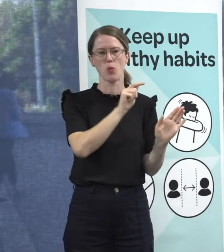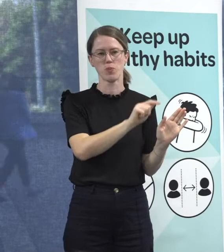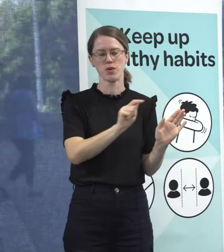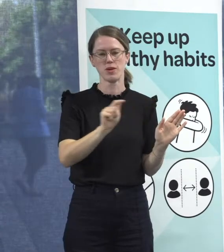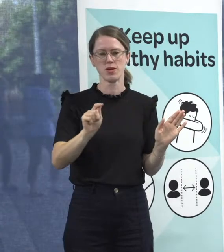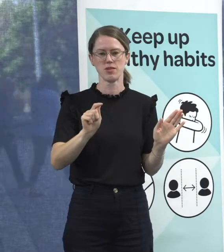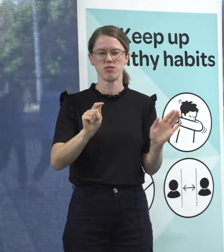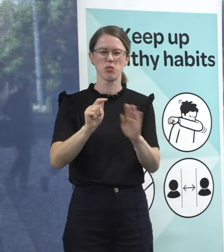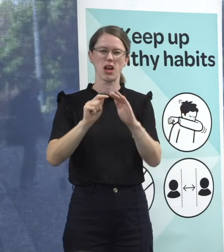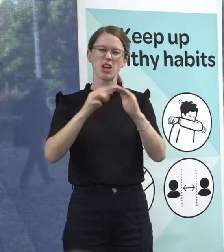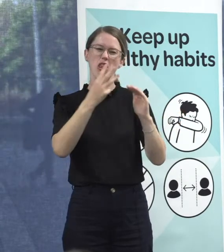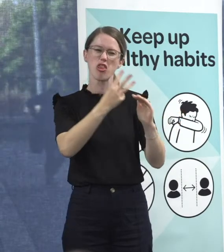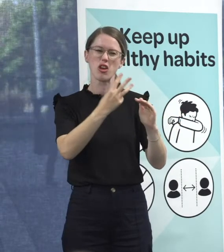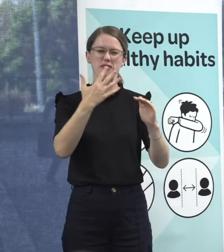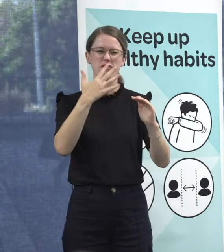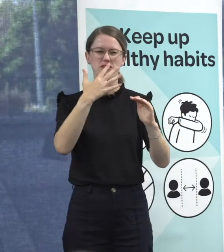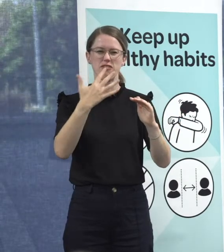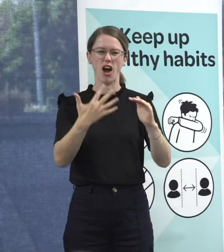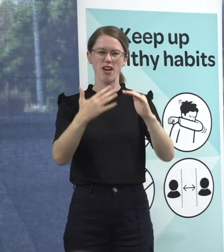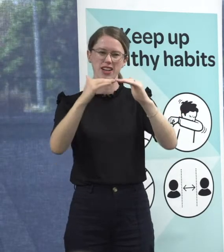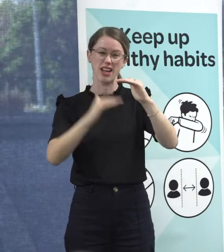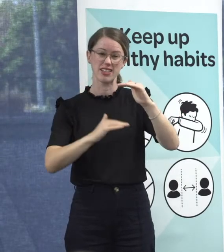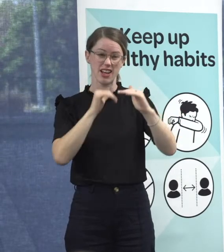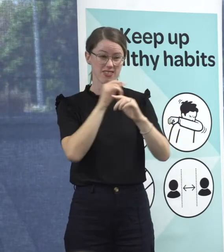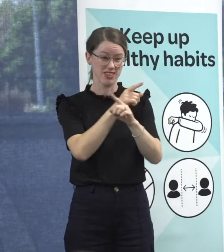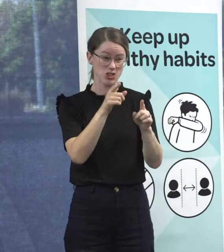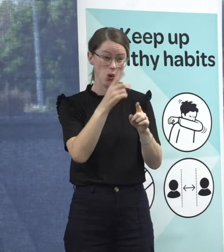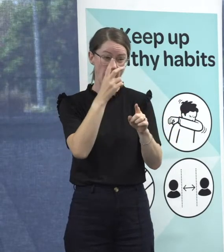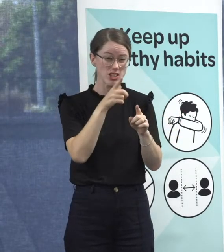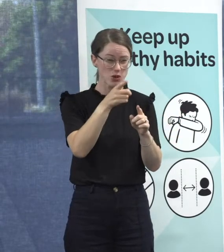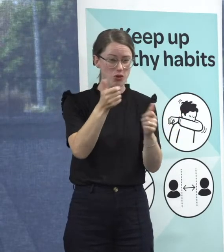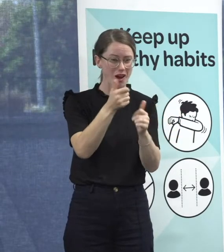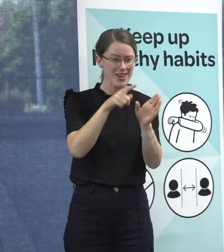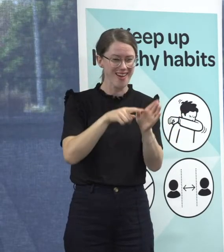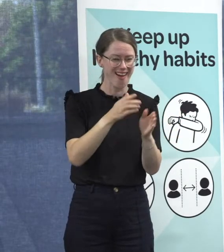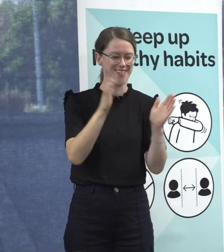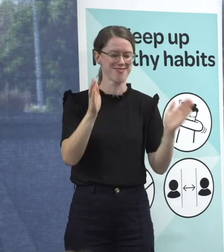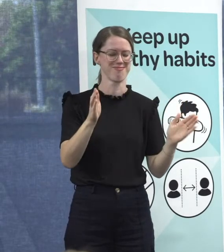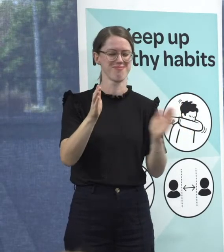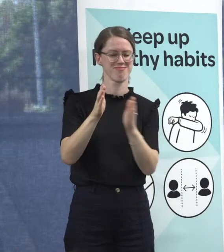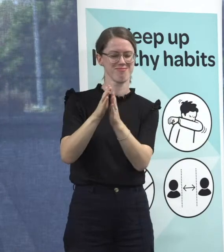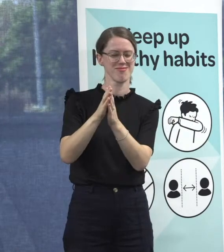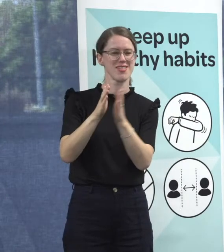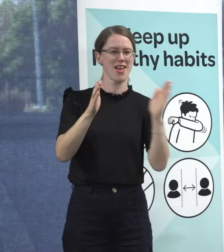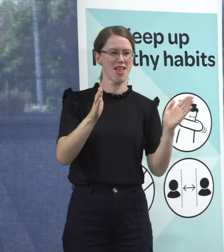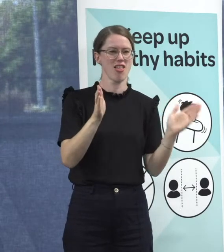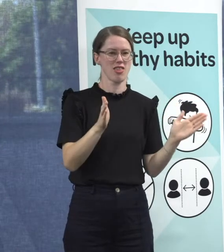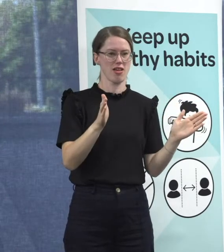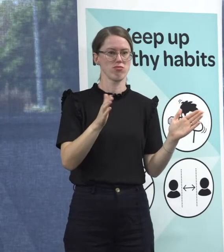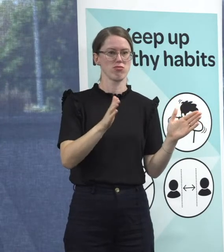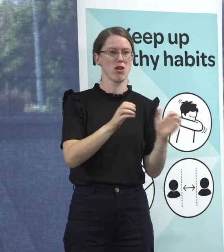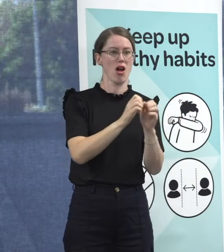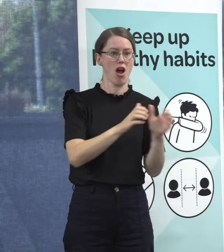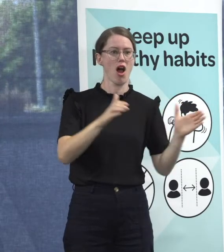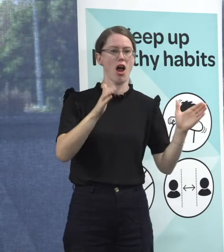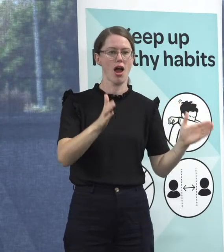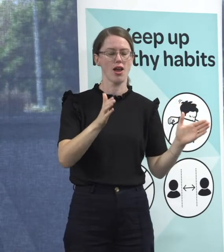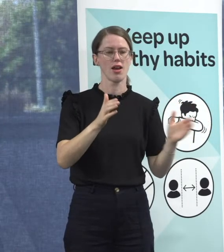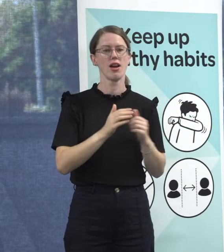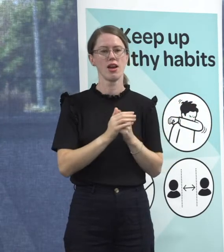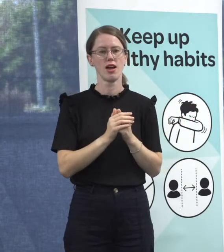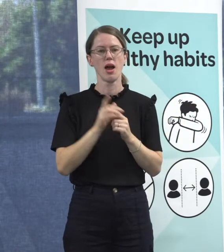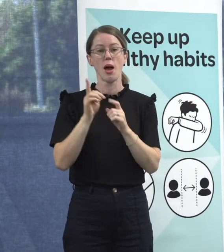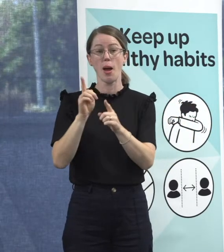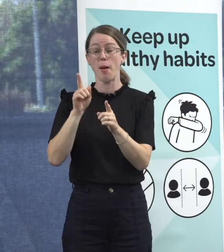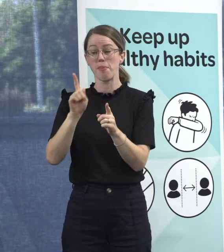when I say that, sort of under 35s, for those of you who are in that age group, you're still young. But the fastest increase in rate is